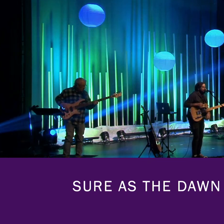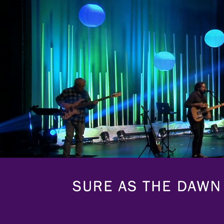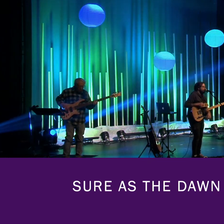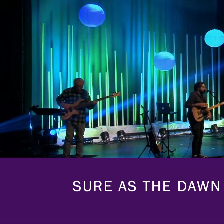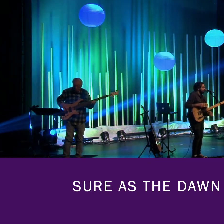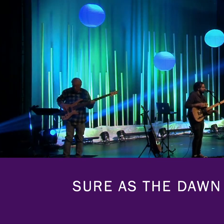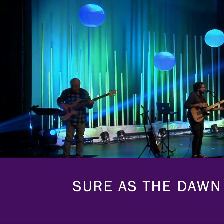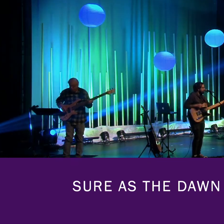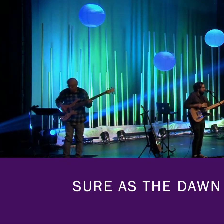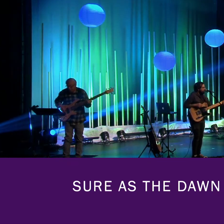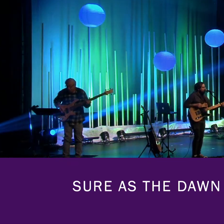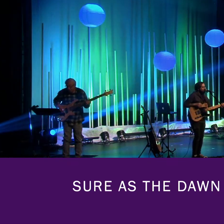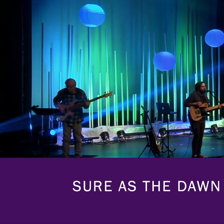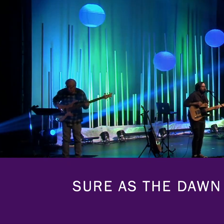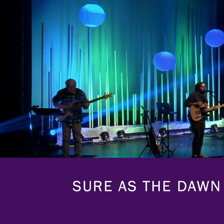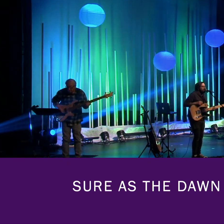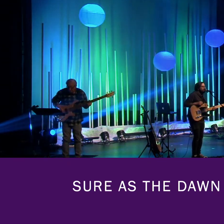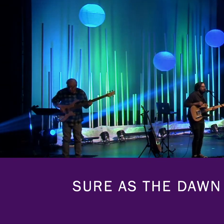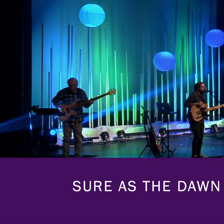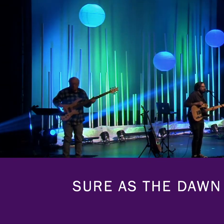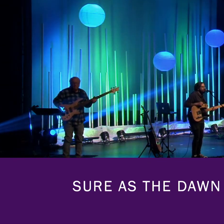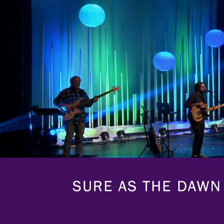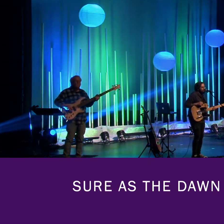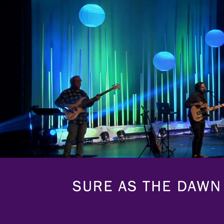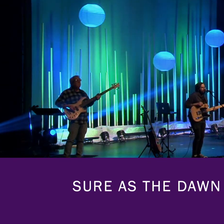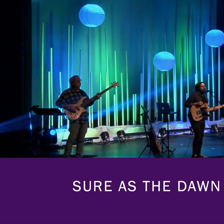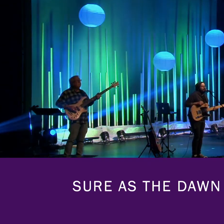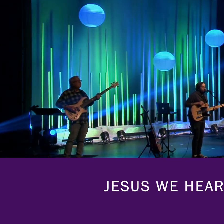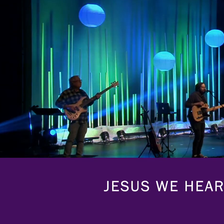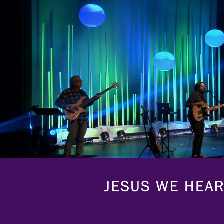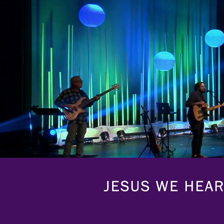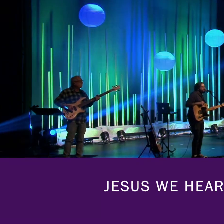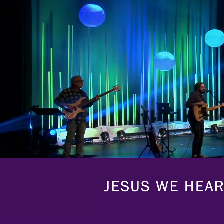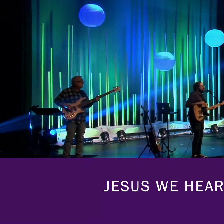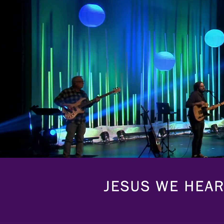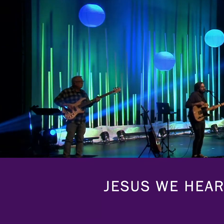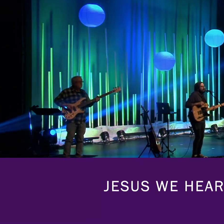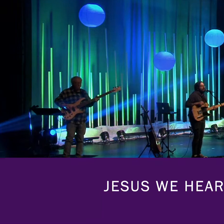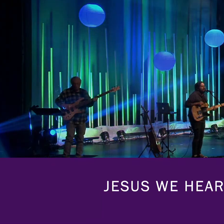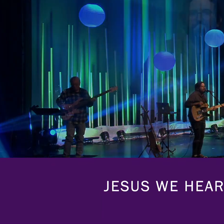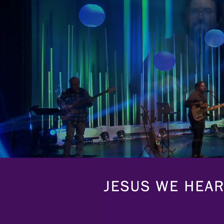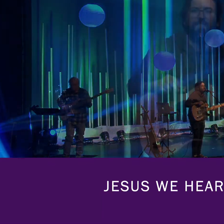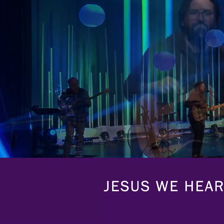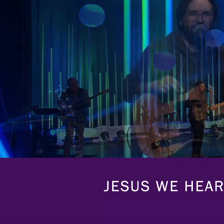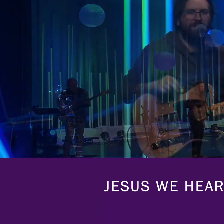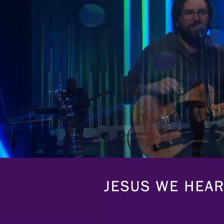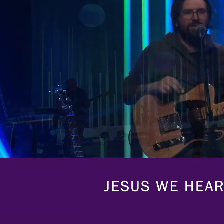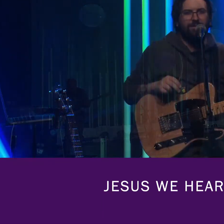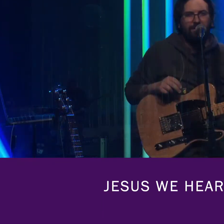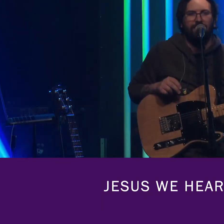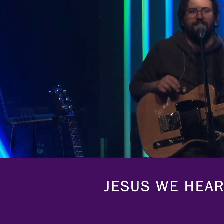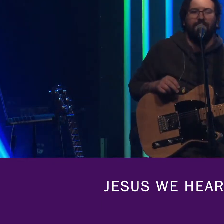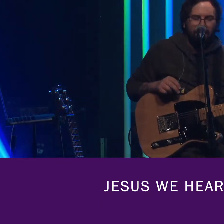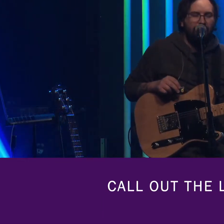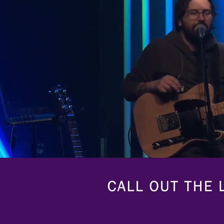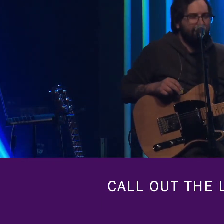As the dawn calls the sun, Jesus, we hear your